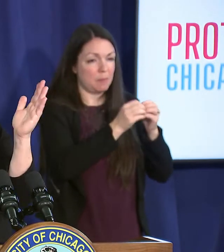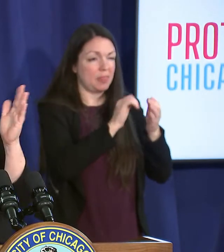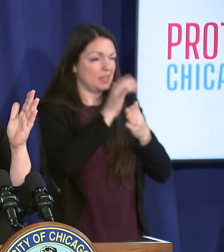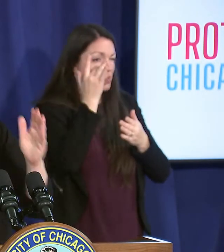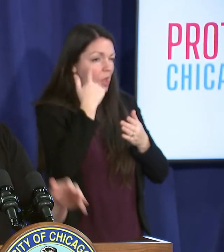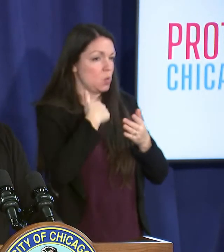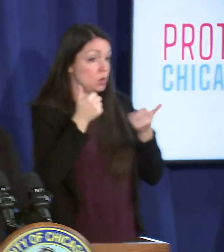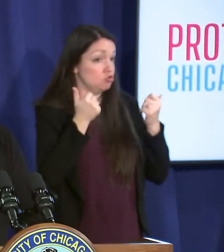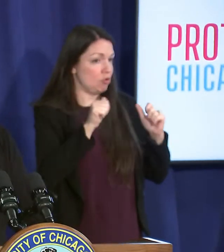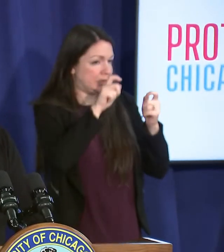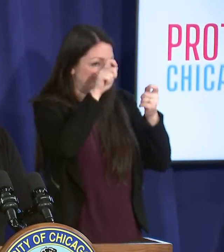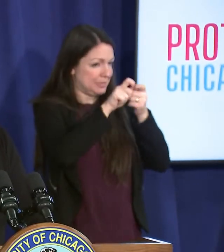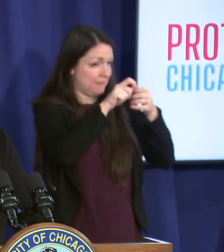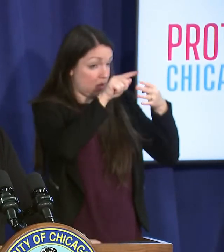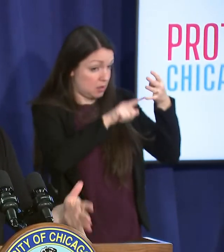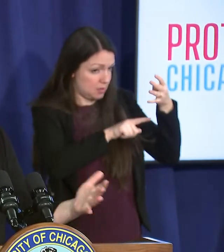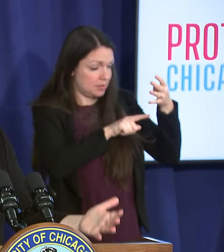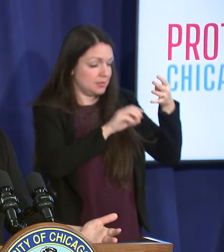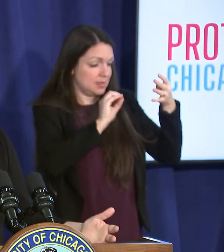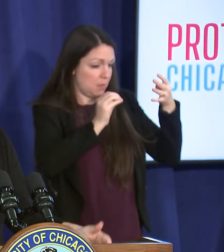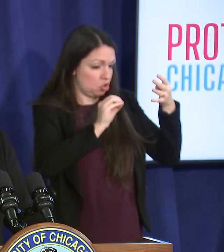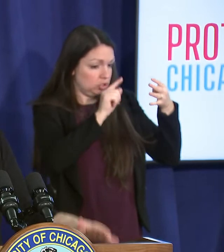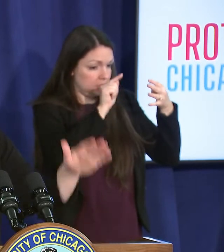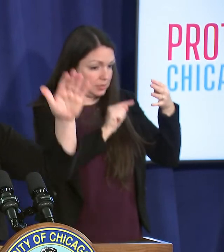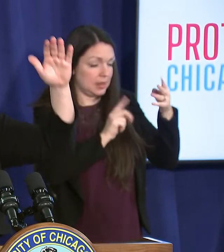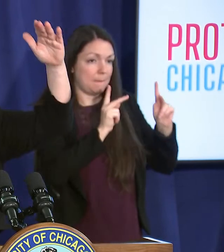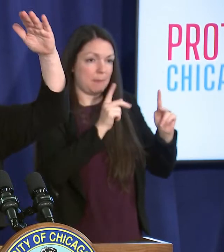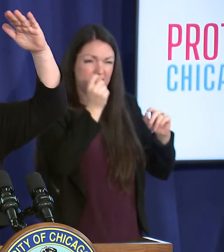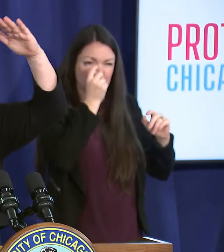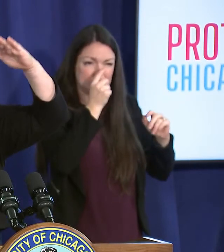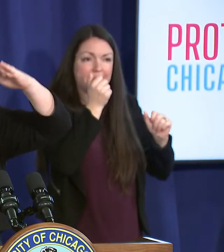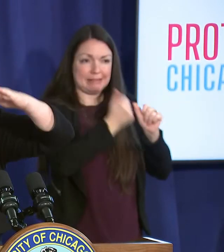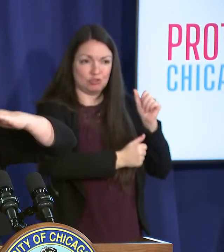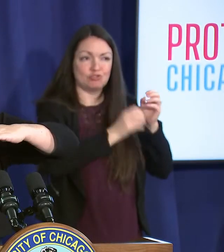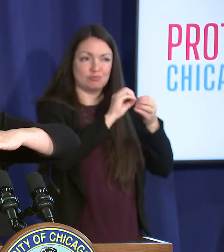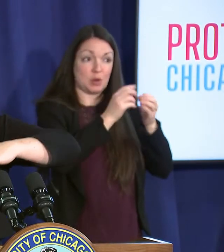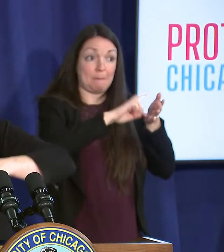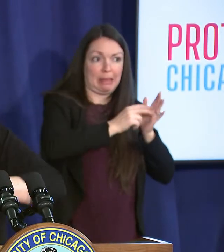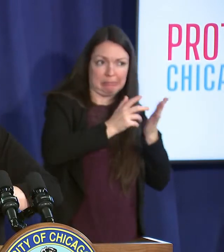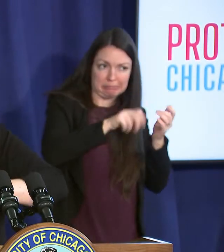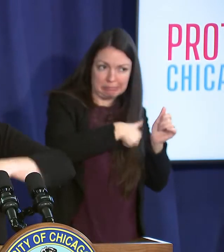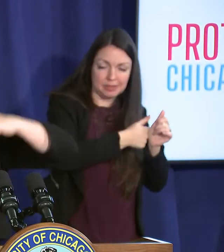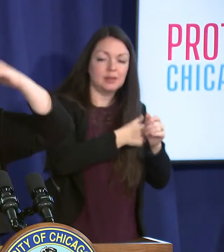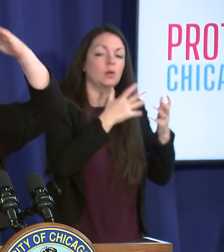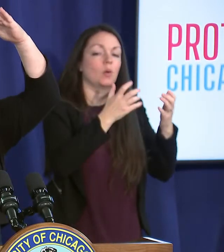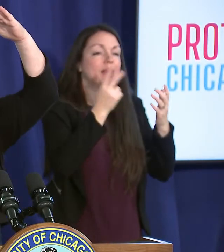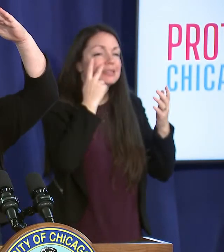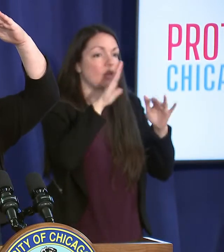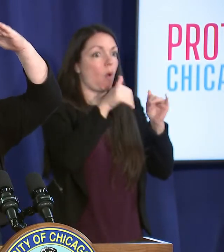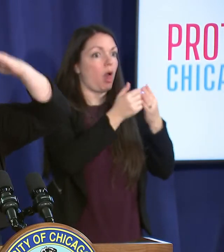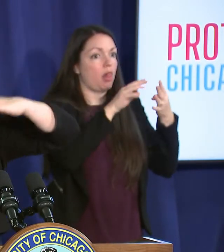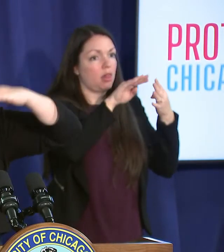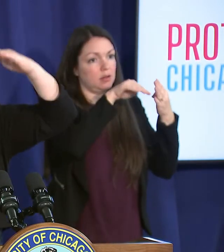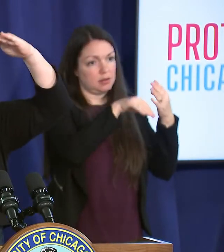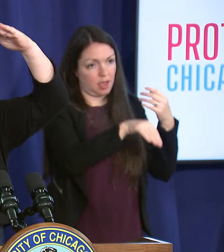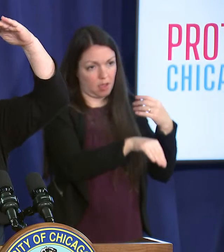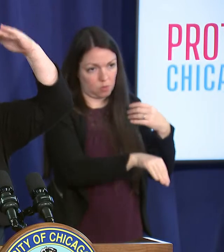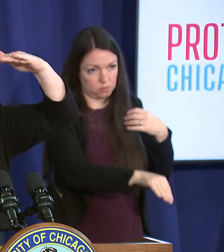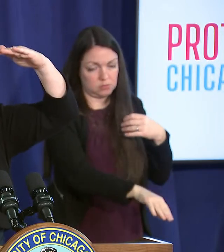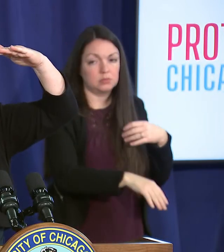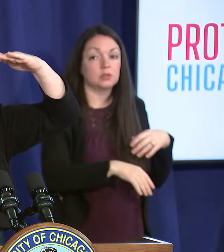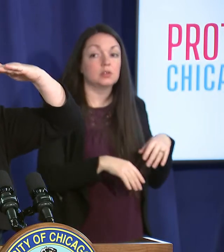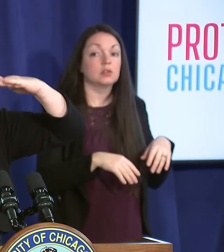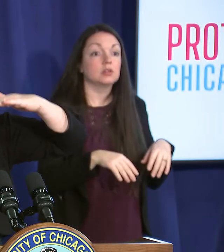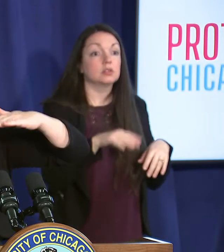we've sort of tried to be specific, those 4 metrics, people understand them well, I think, and we want to see them come down together. So I made a point of